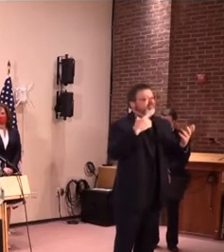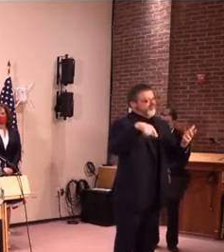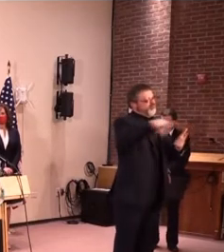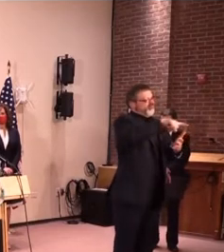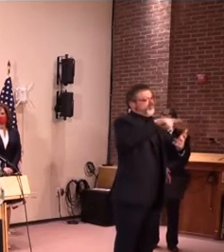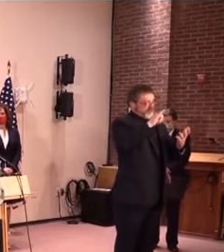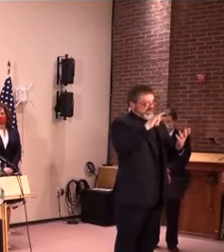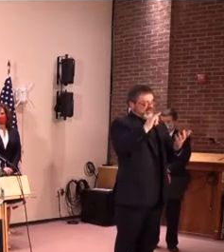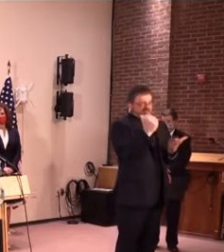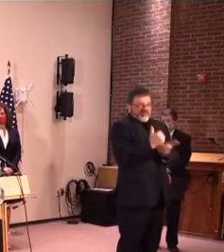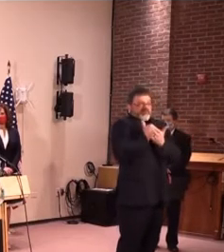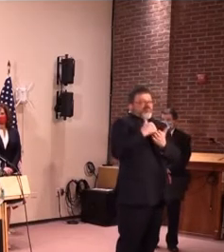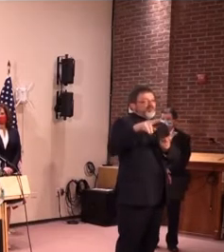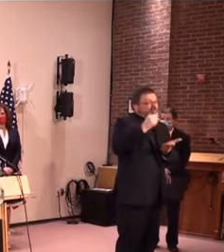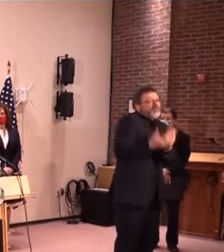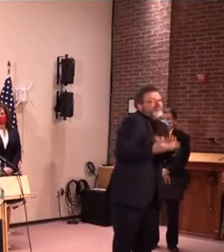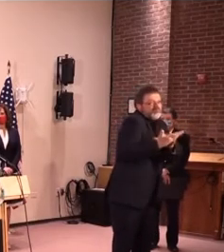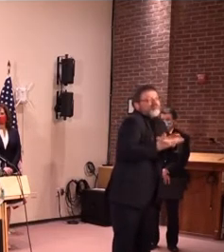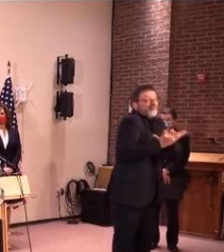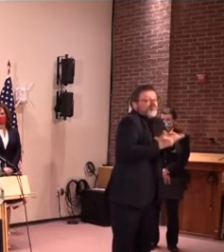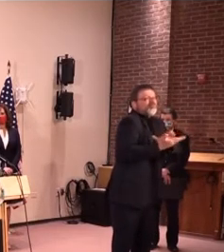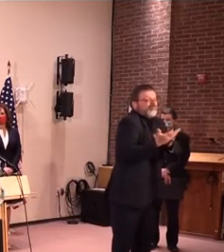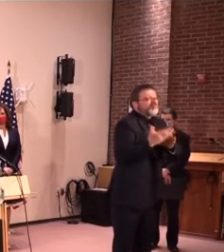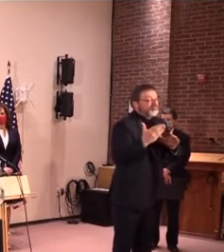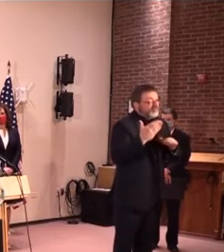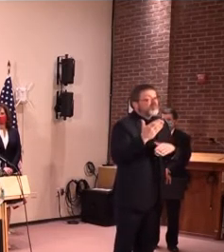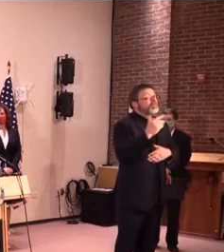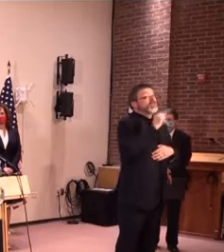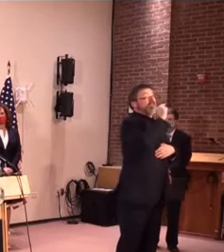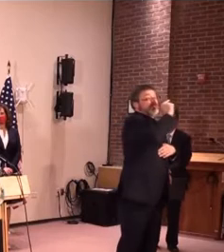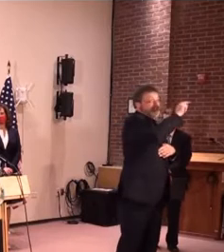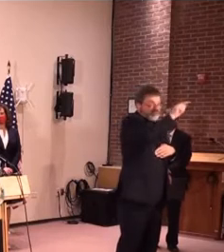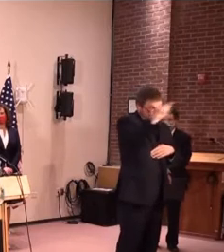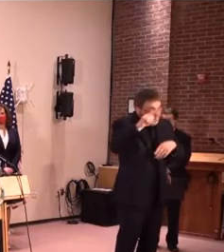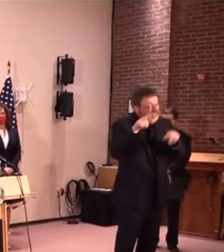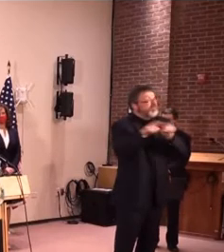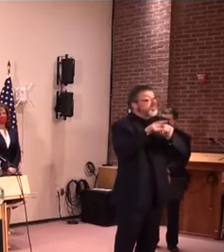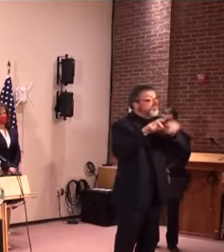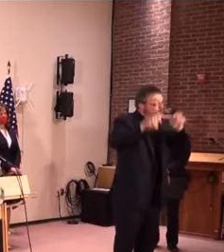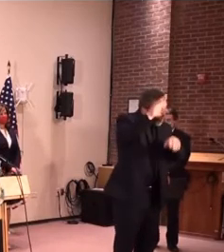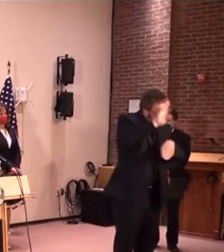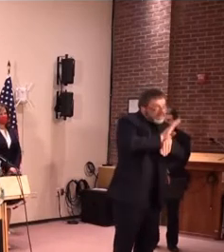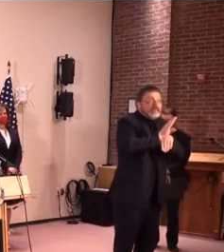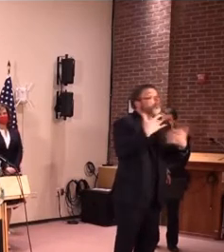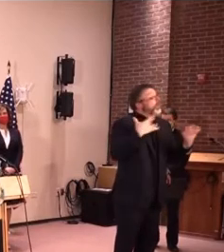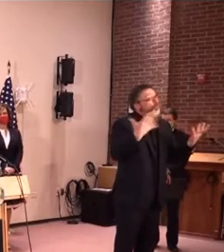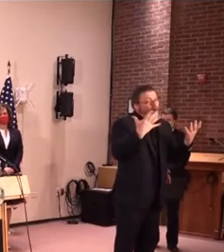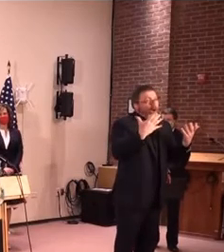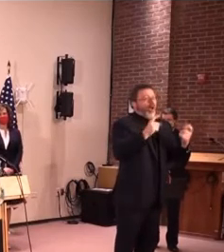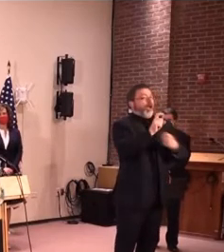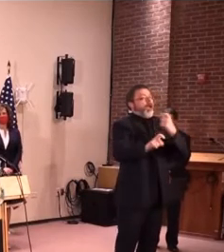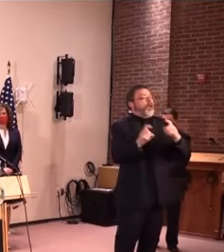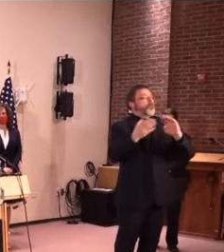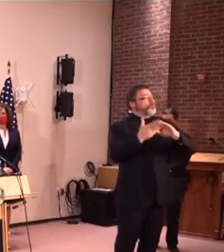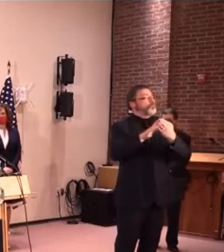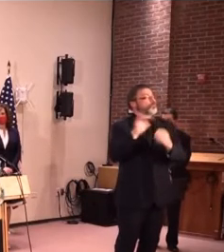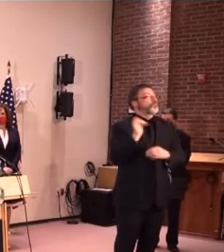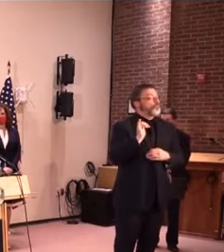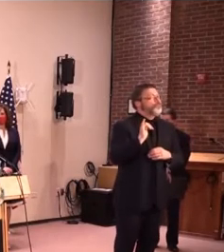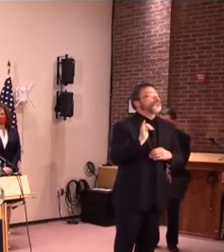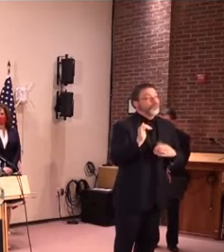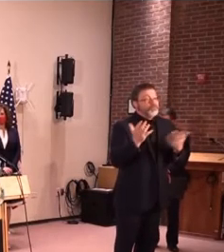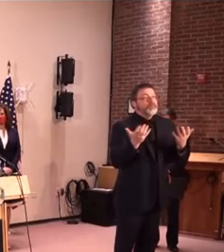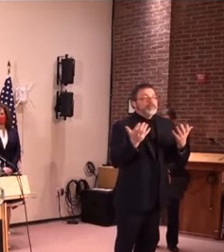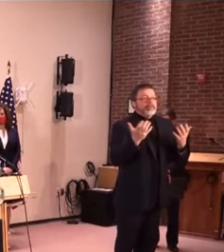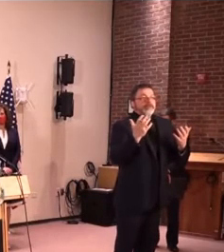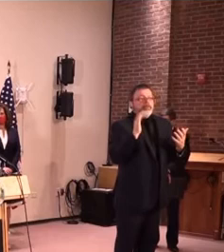charitable contributions they make to help their communities. That's why those beside me, and along with many private